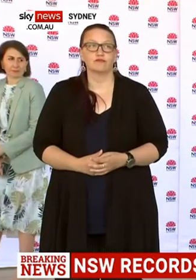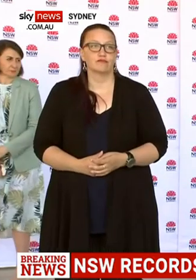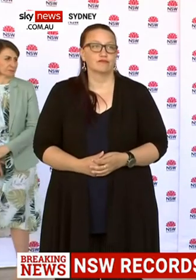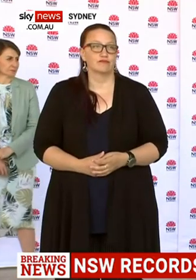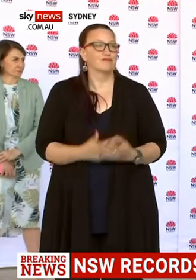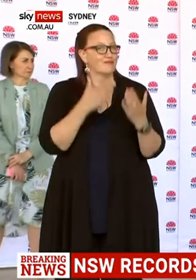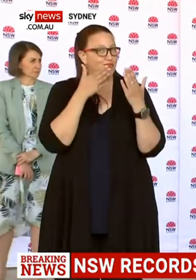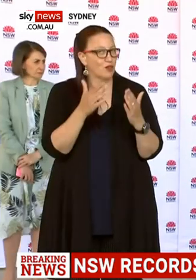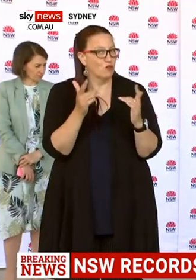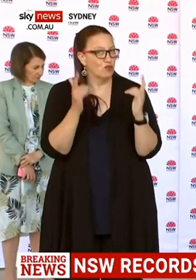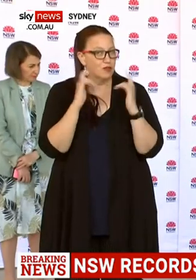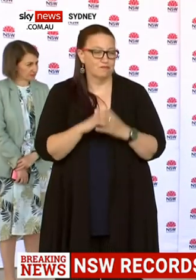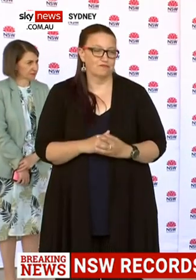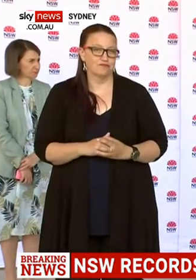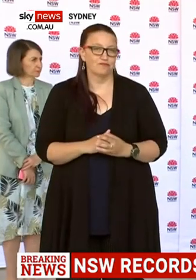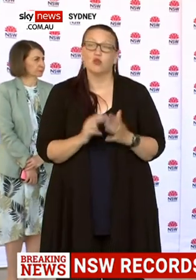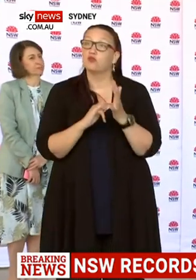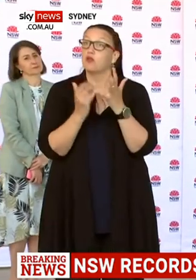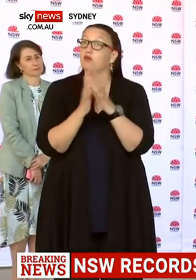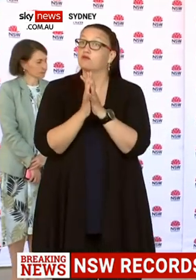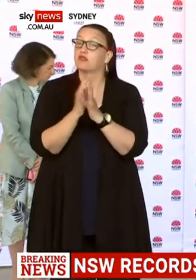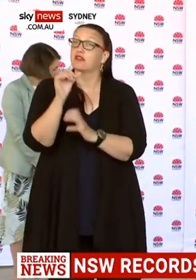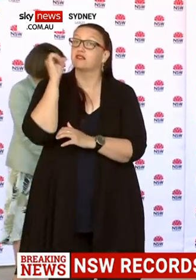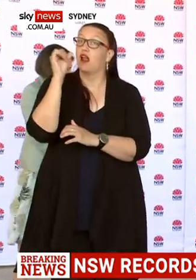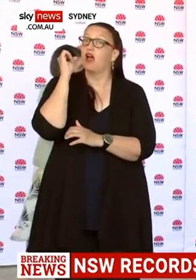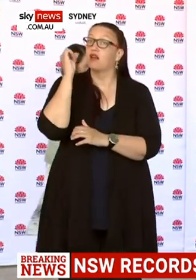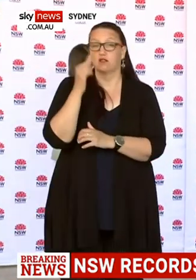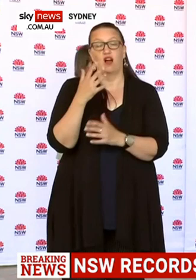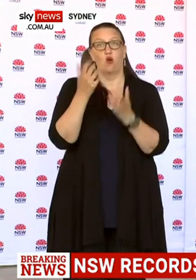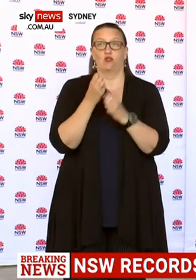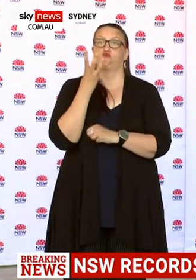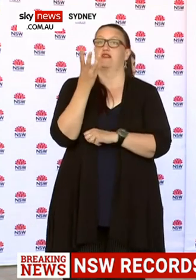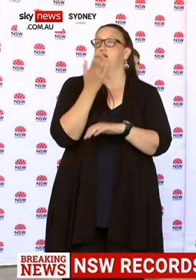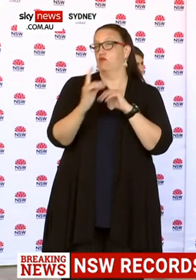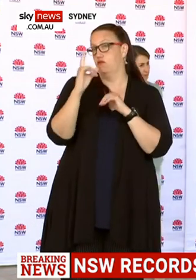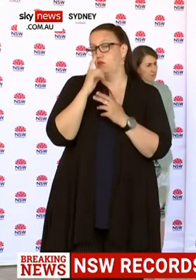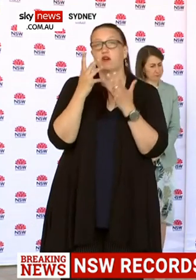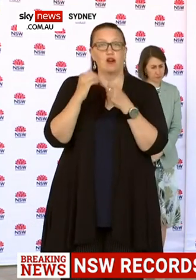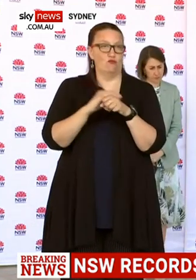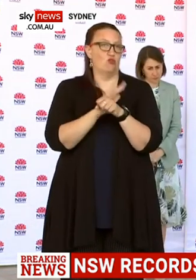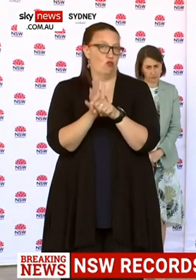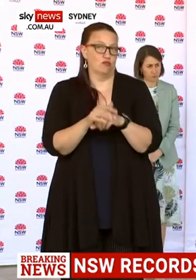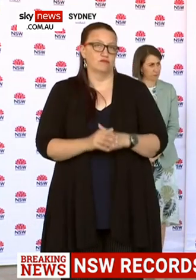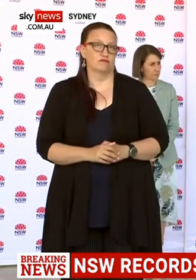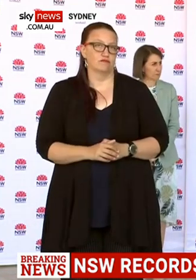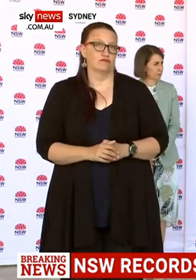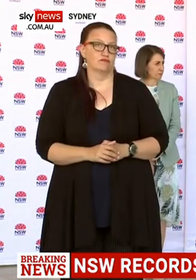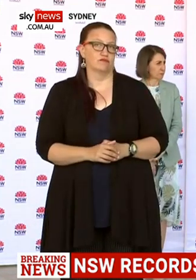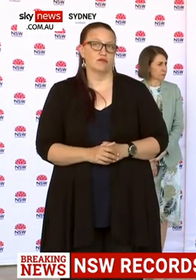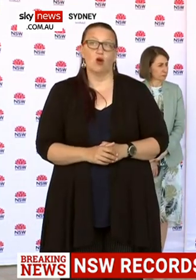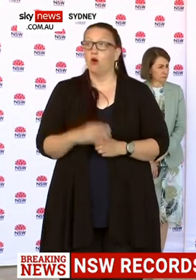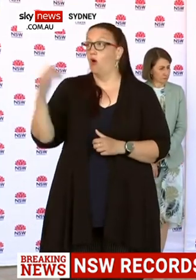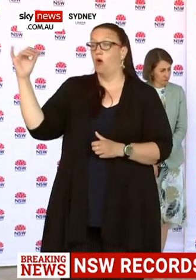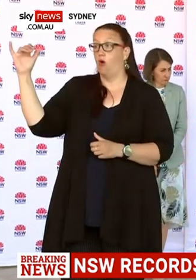So New South Wales recorded 3 new locally acquired cases of COVID in the 24 hours to 8 p.m. last night, and there were 8 new cases acquired